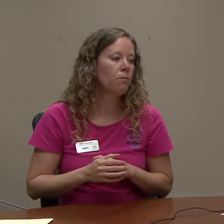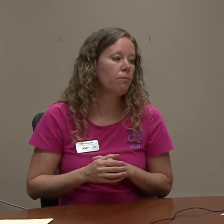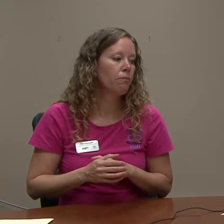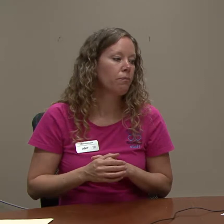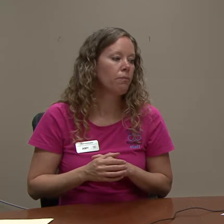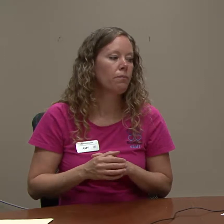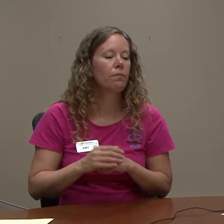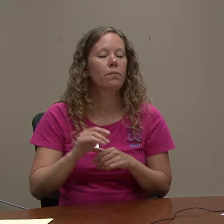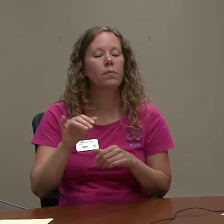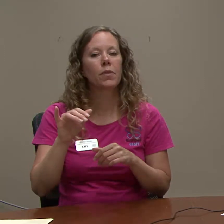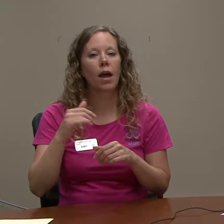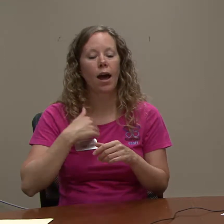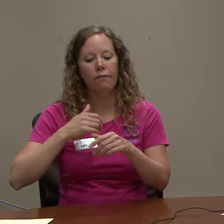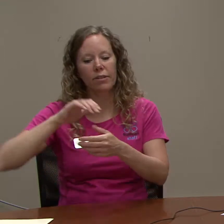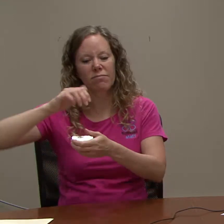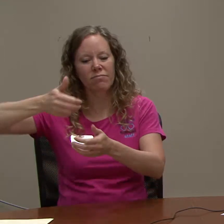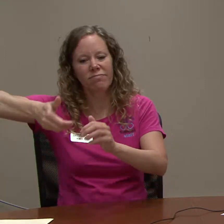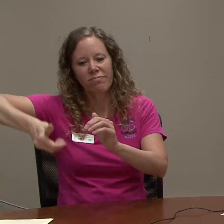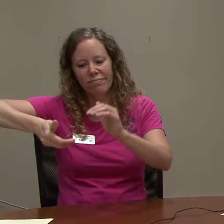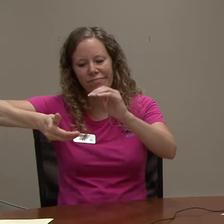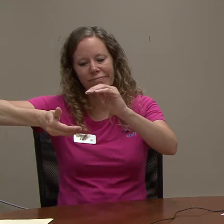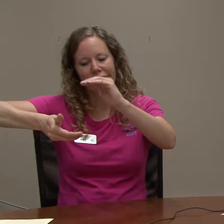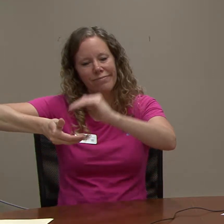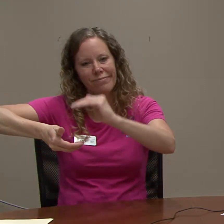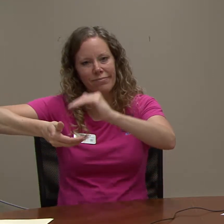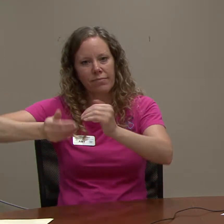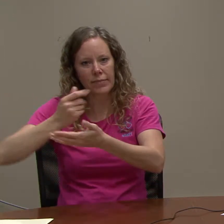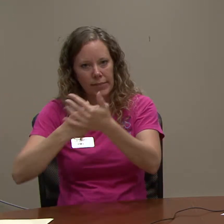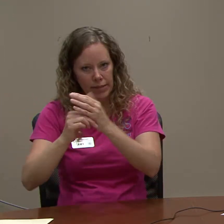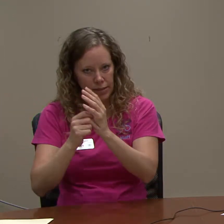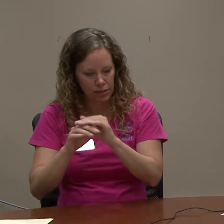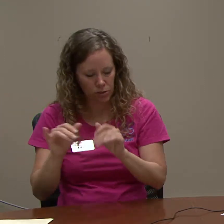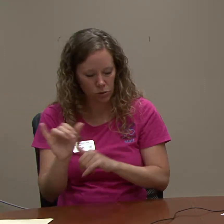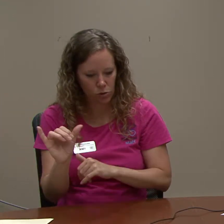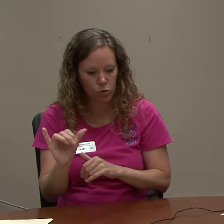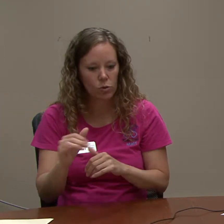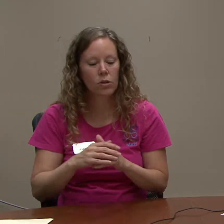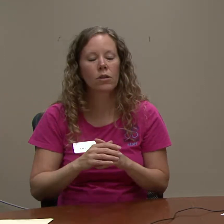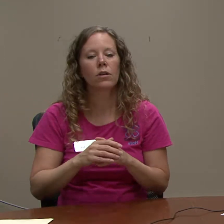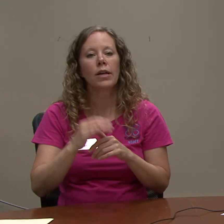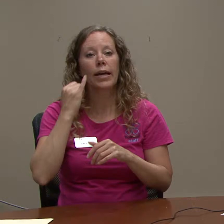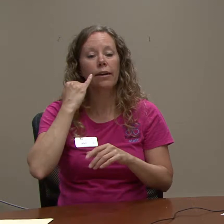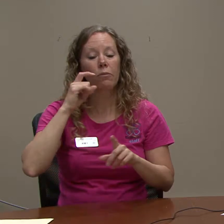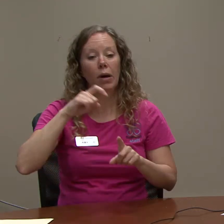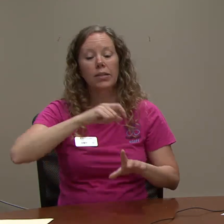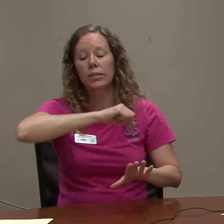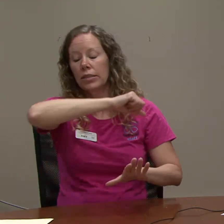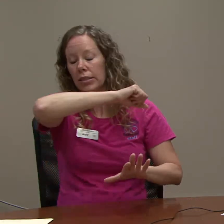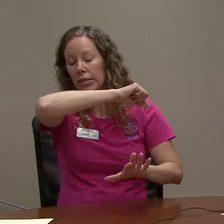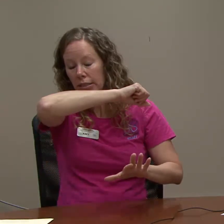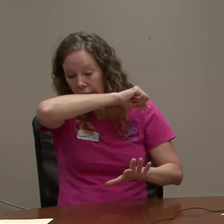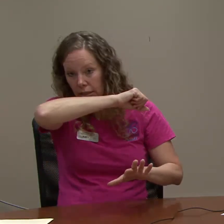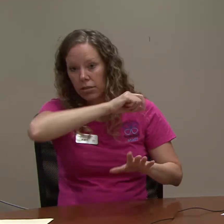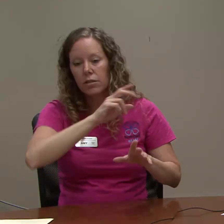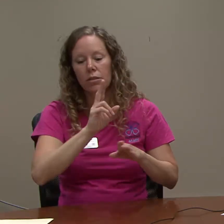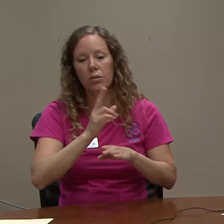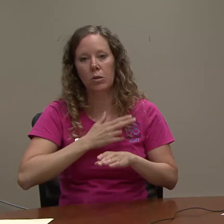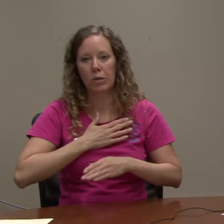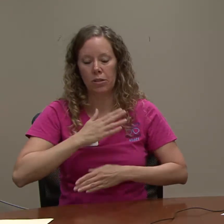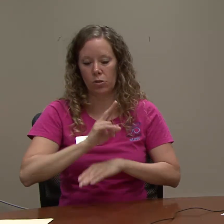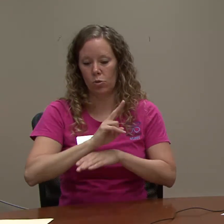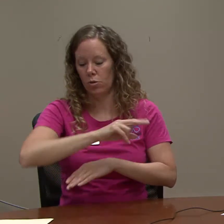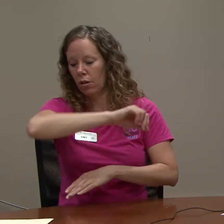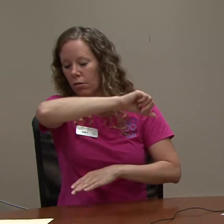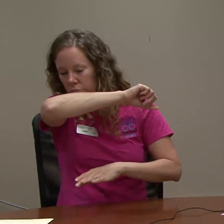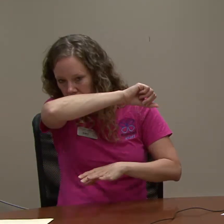alcohol-based hand sanitizer, good respiratory etiquette, sneeze and cough into your arm and sleeve, donning and